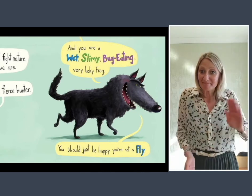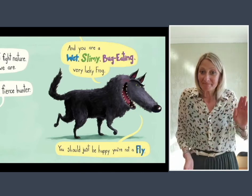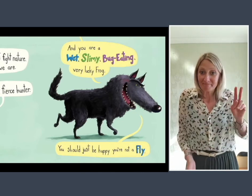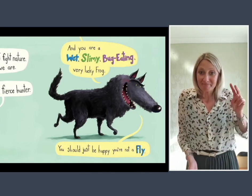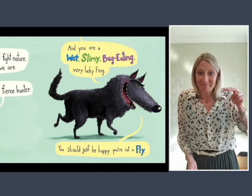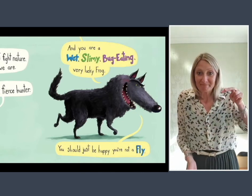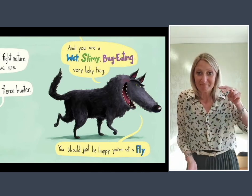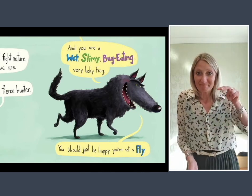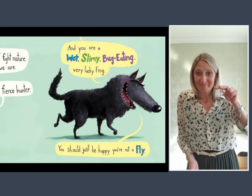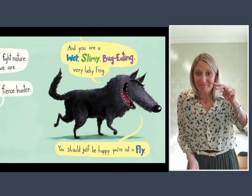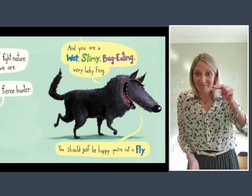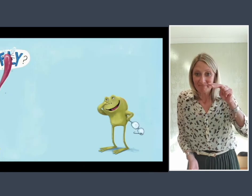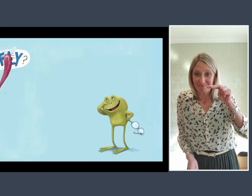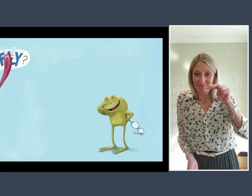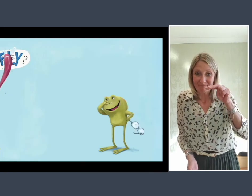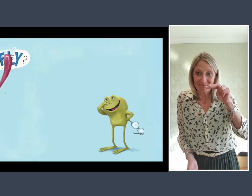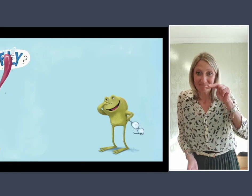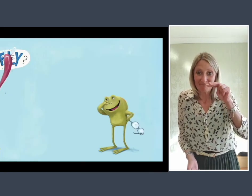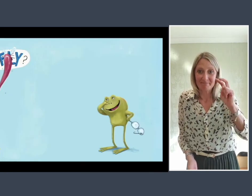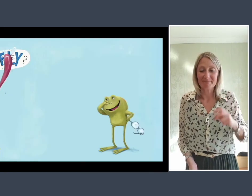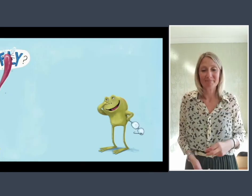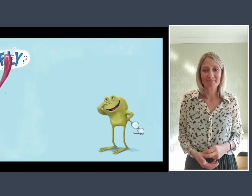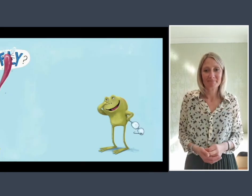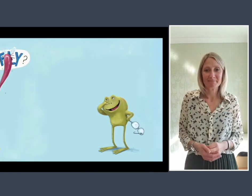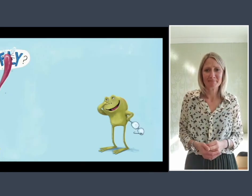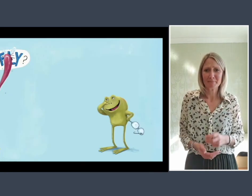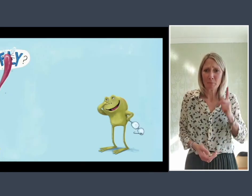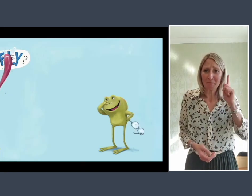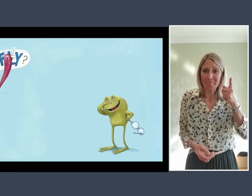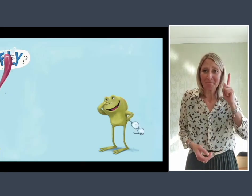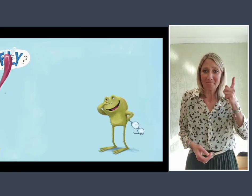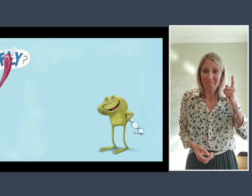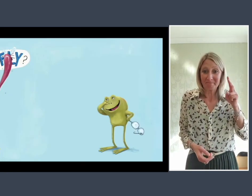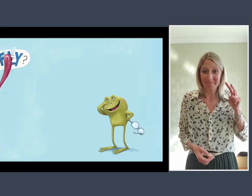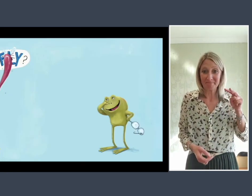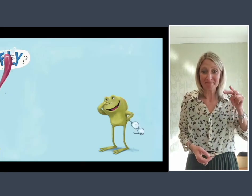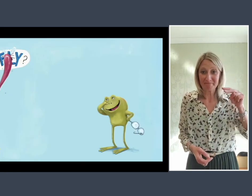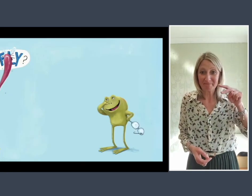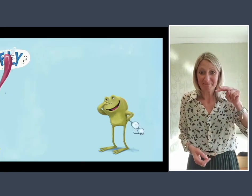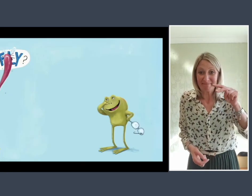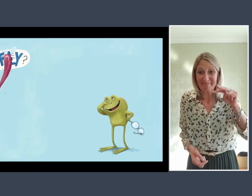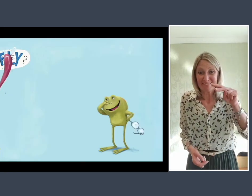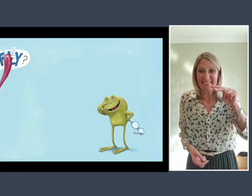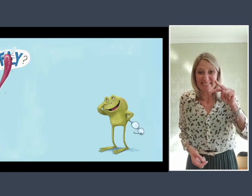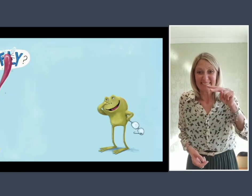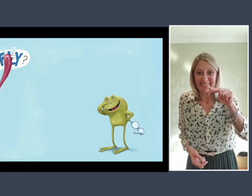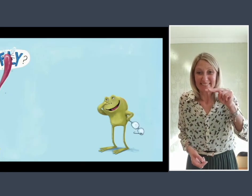fly. What's wrong with being a fly?